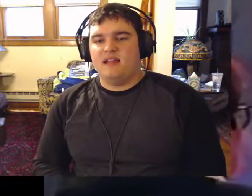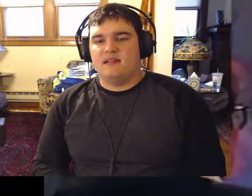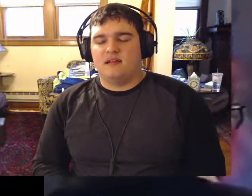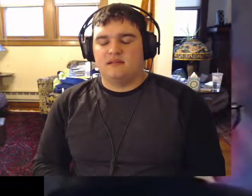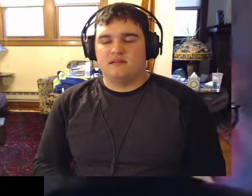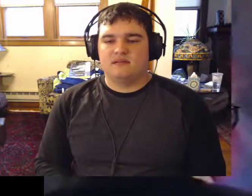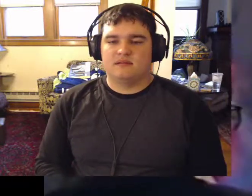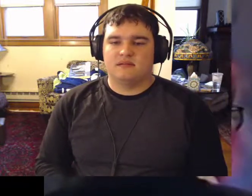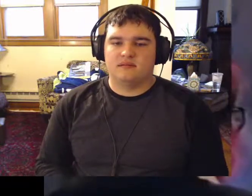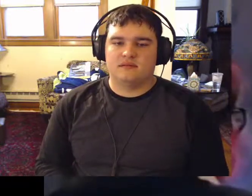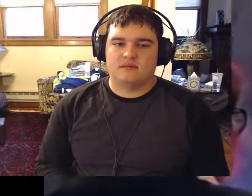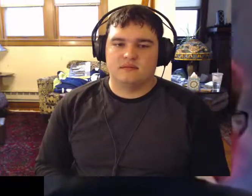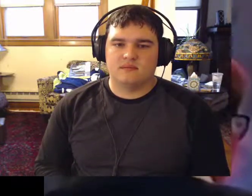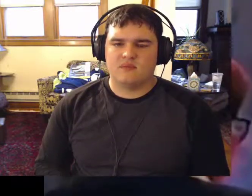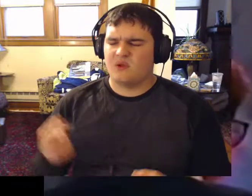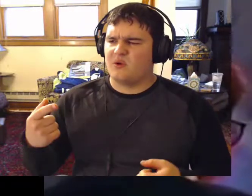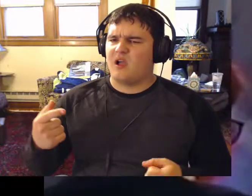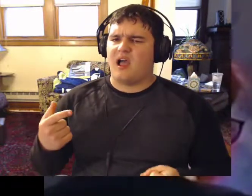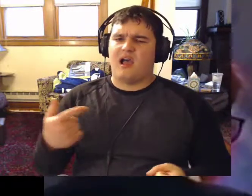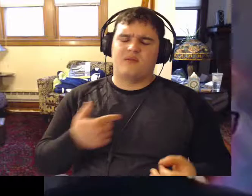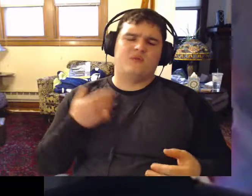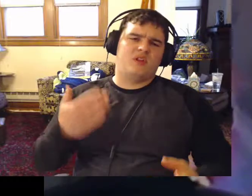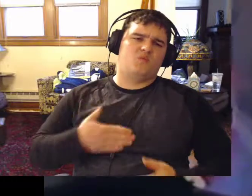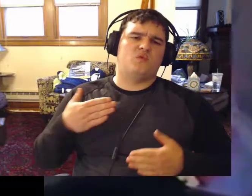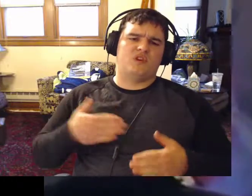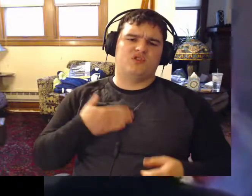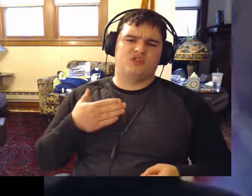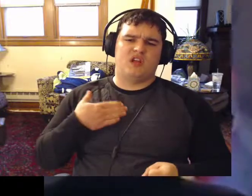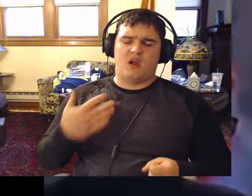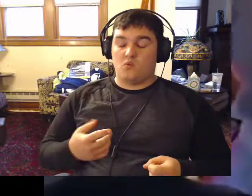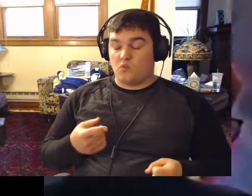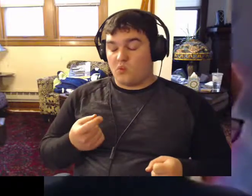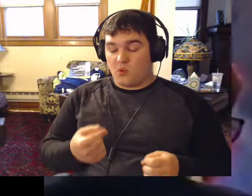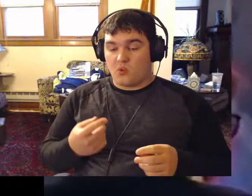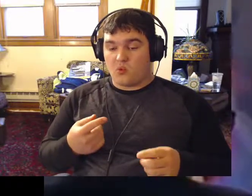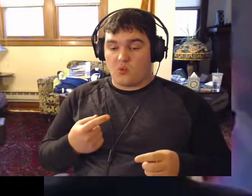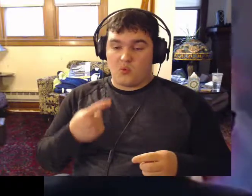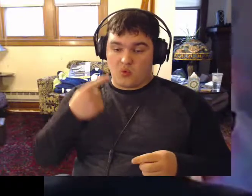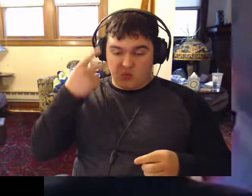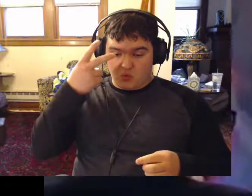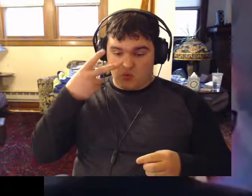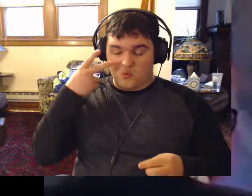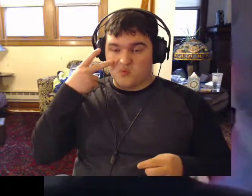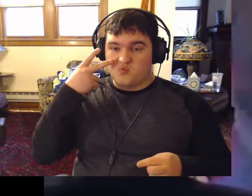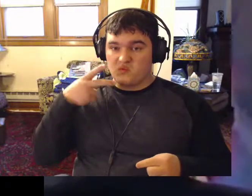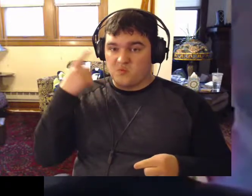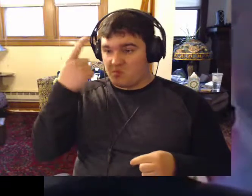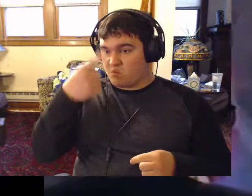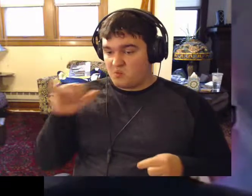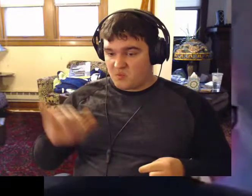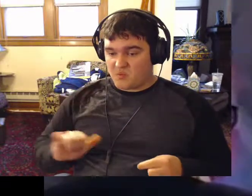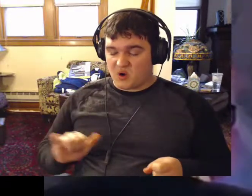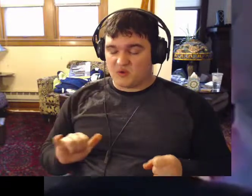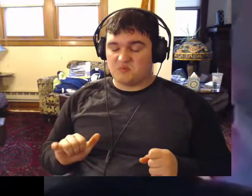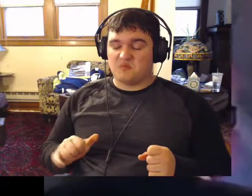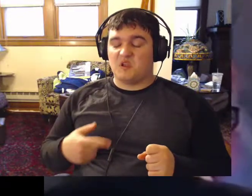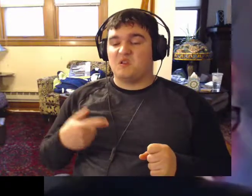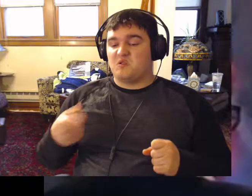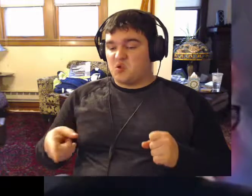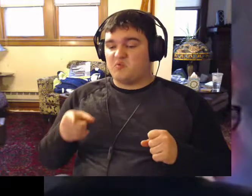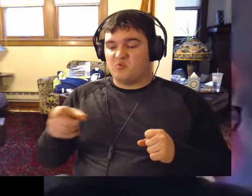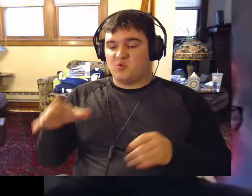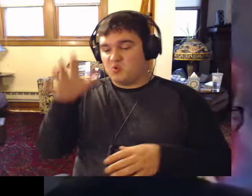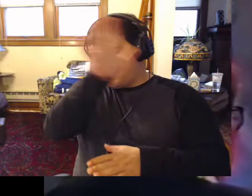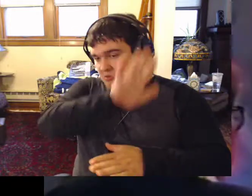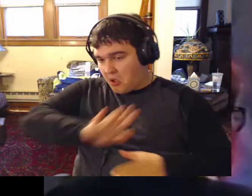night. Well, I really appreciate, Ray, what appears to me that you have looked at the whole gamut of child